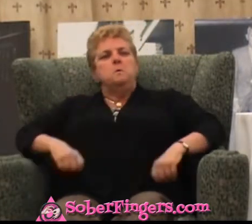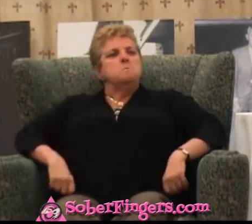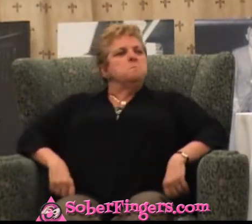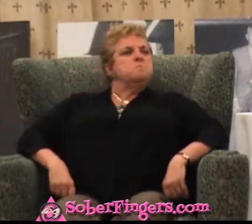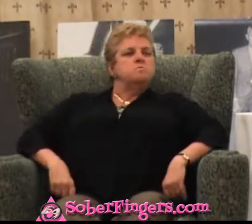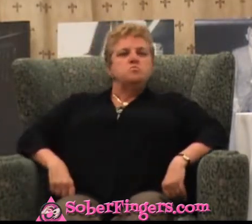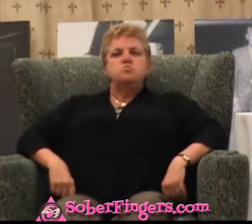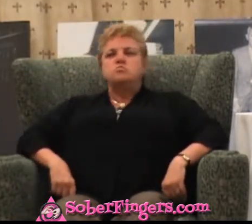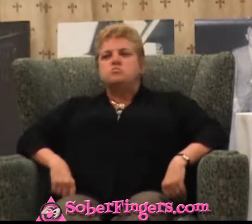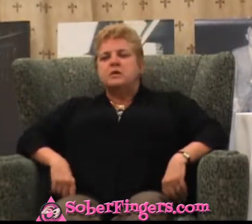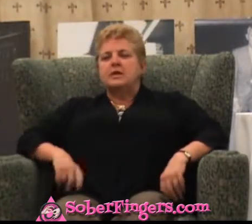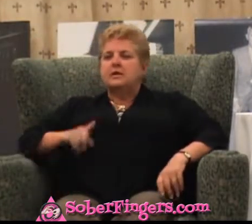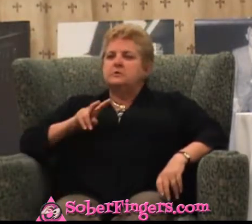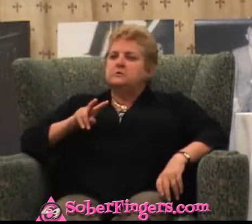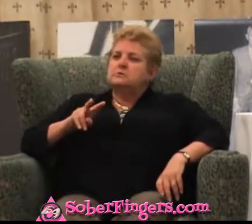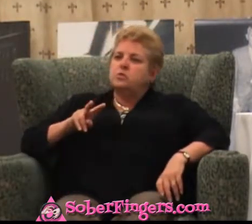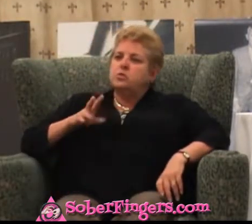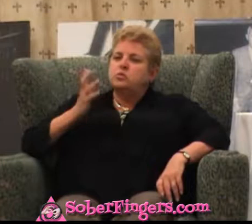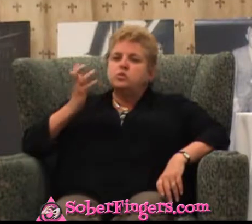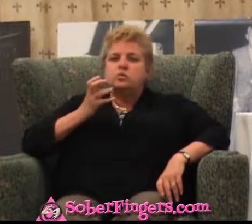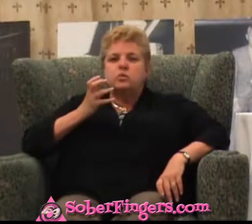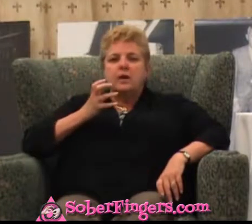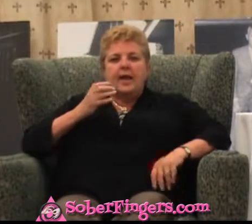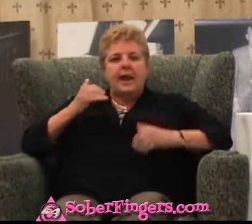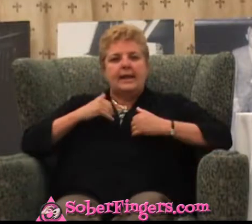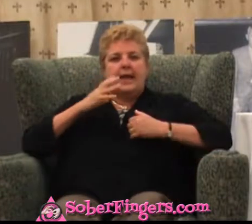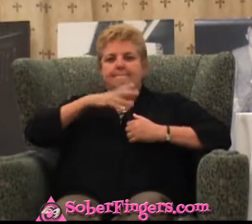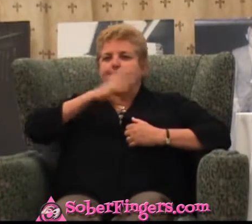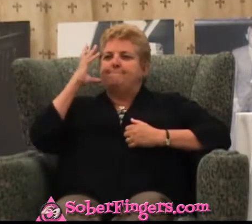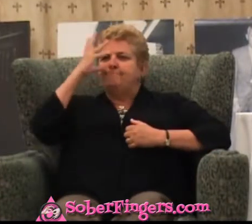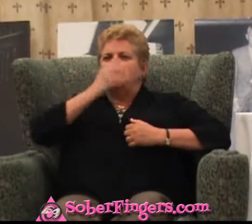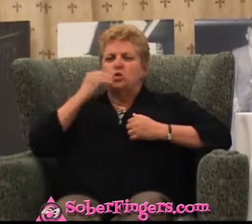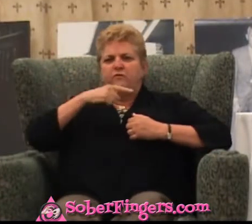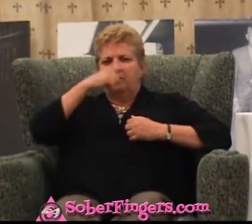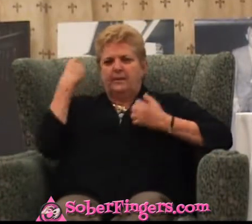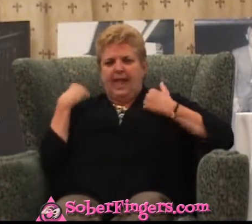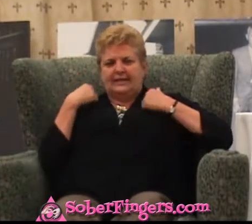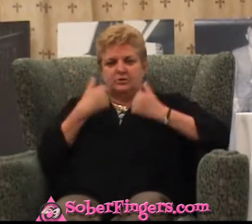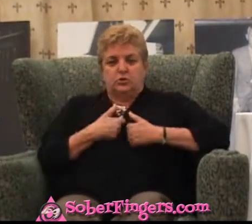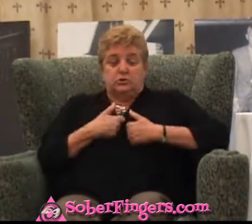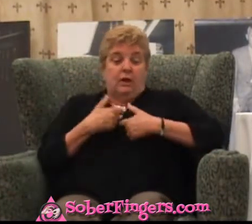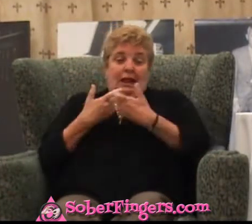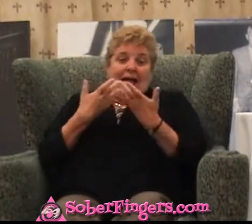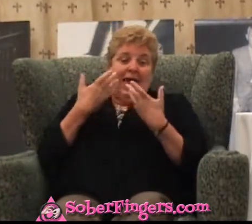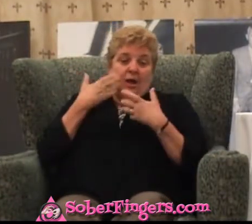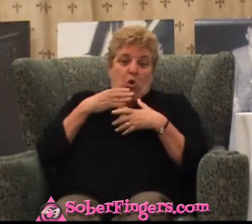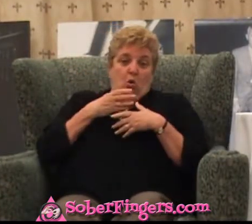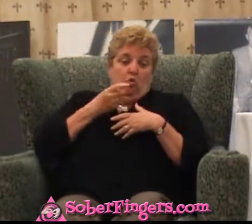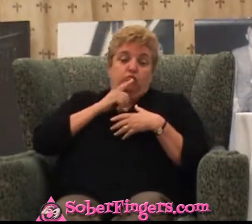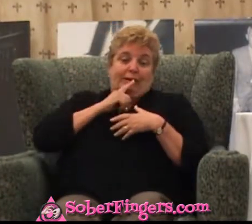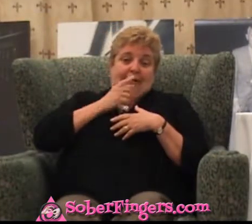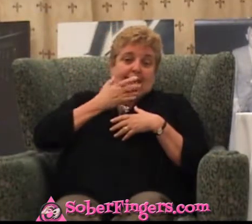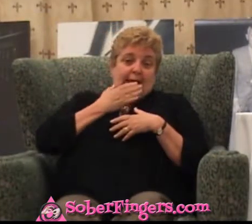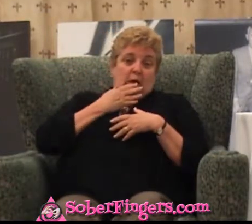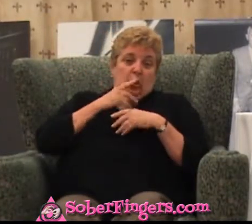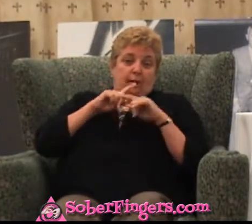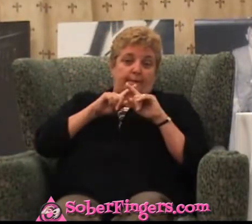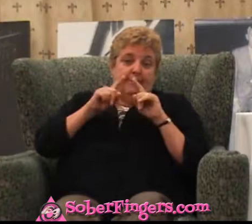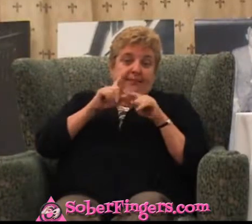about him. He had these beautiful black suits. I think they were black. It was black and white television, so it was the dark suits